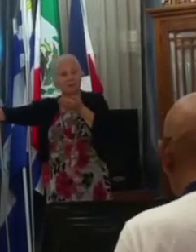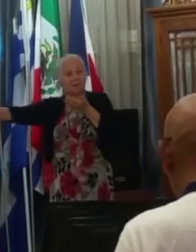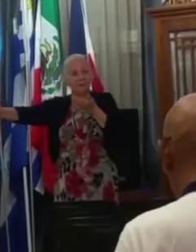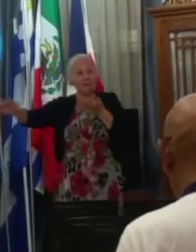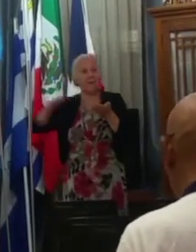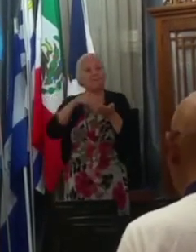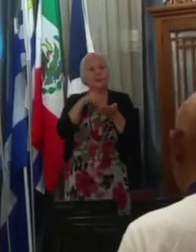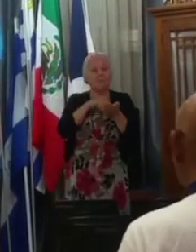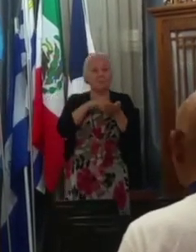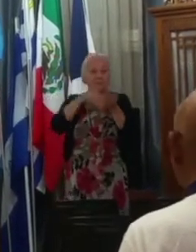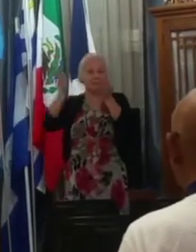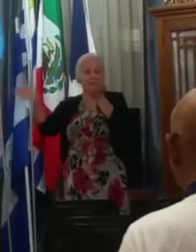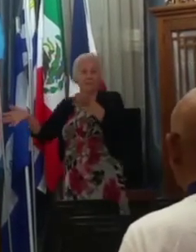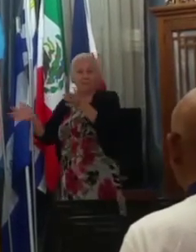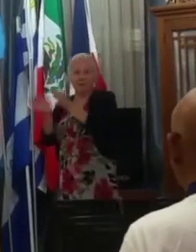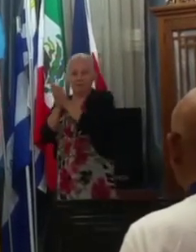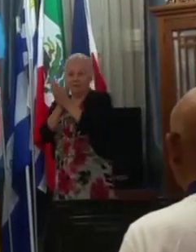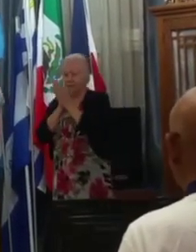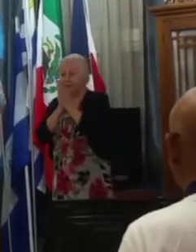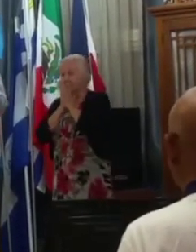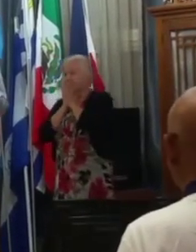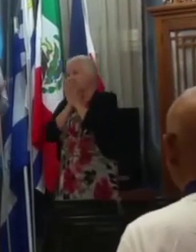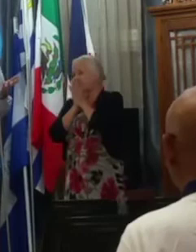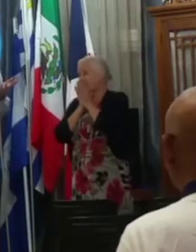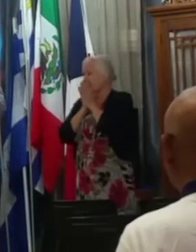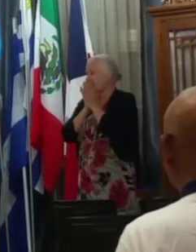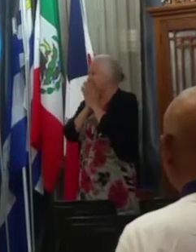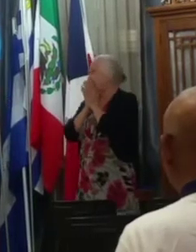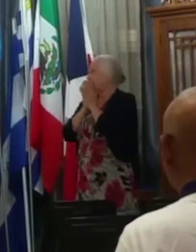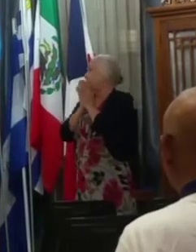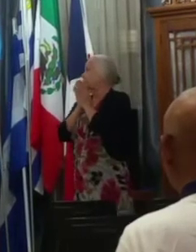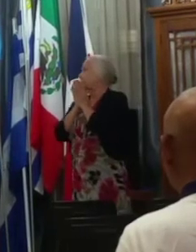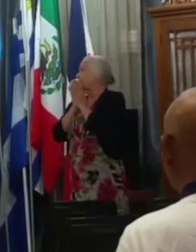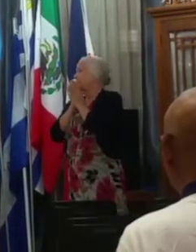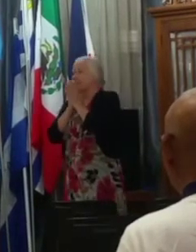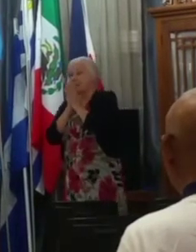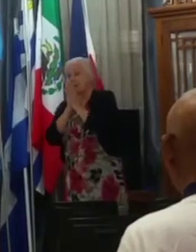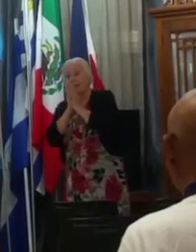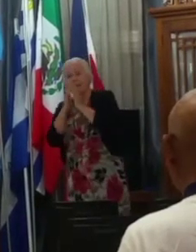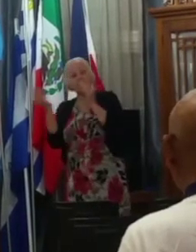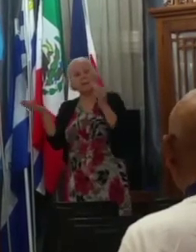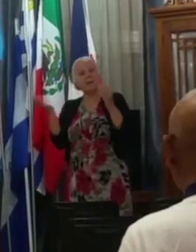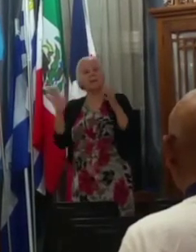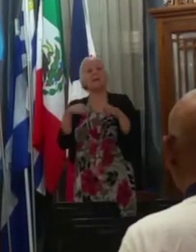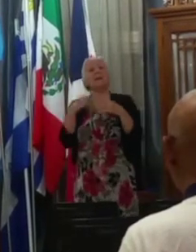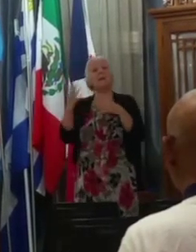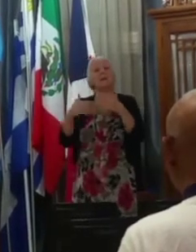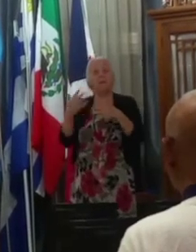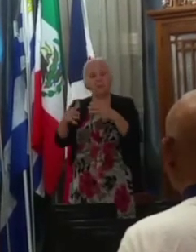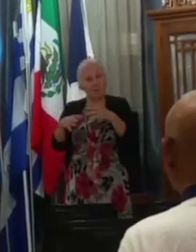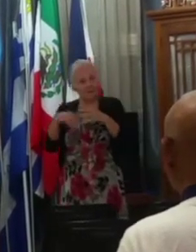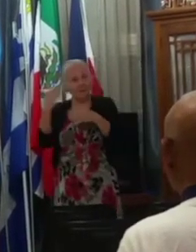trabajo completamente para poder hacer ese viaje. I initially thought this was the devil harassing me.